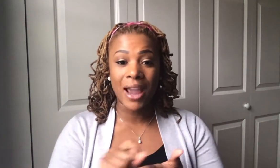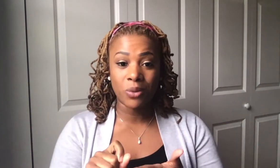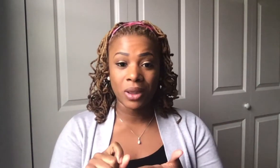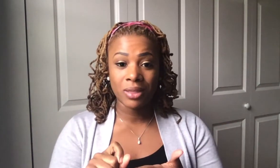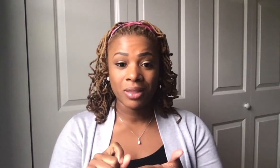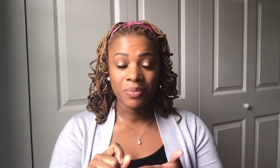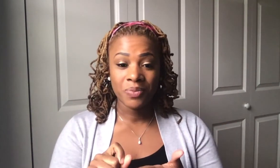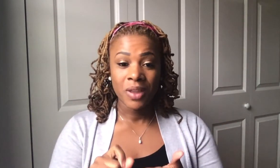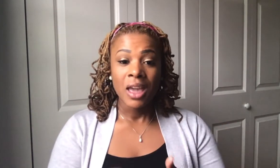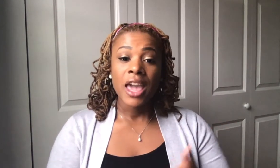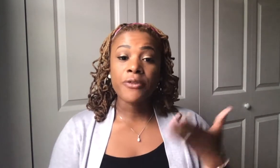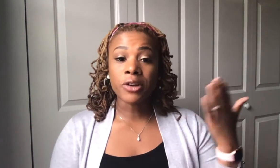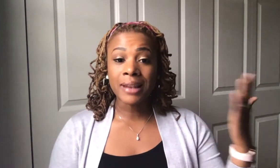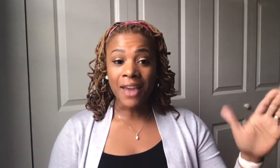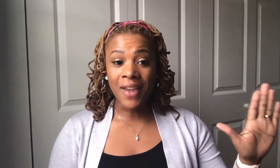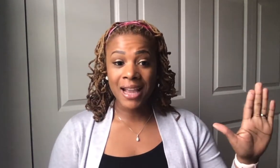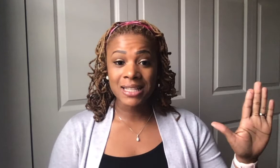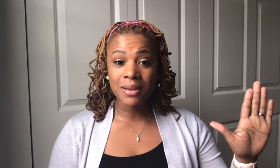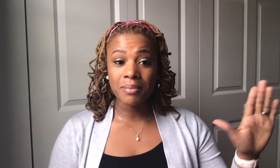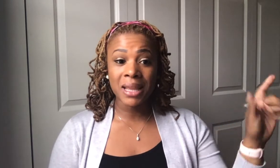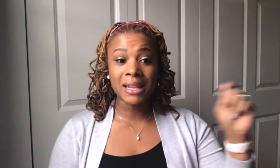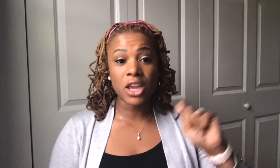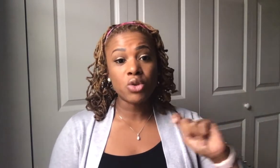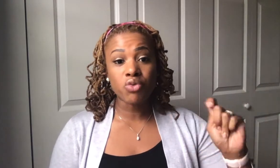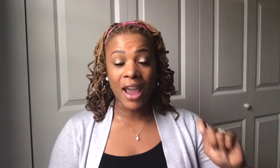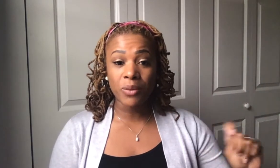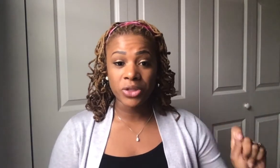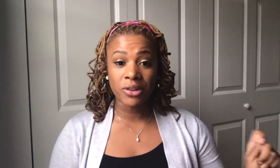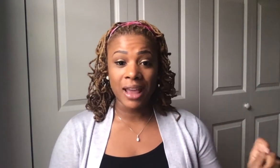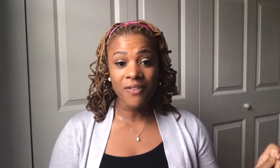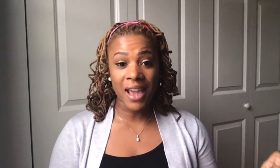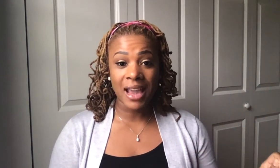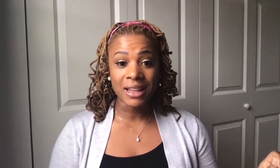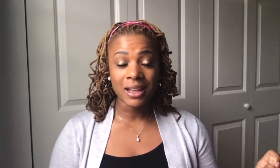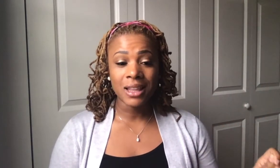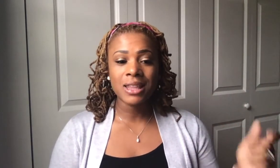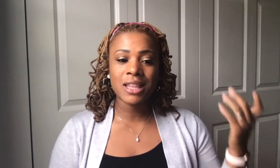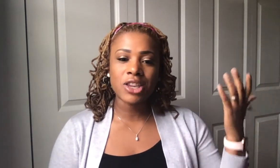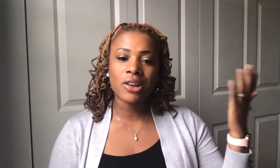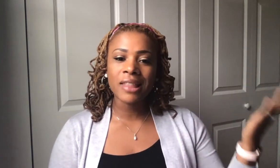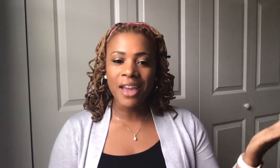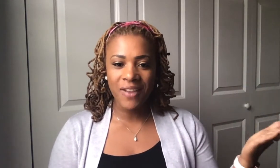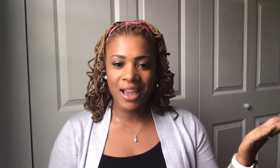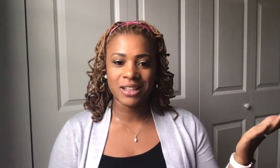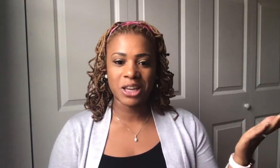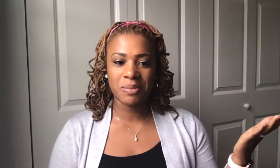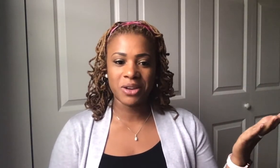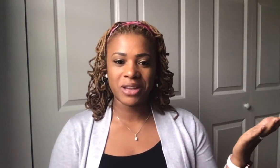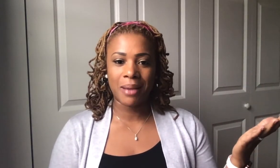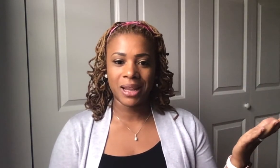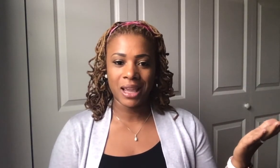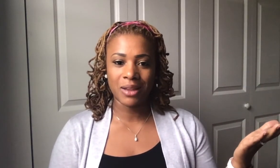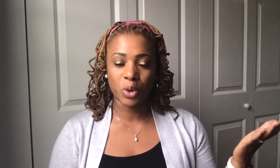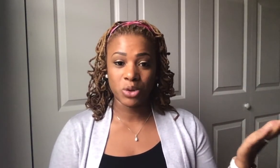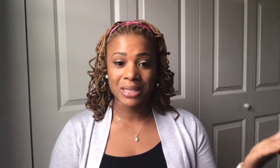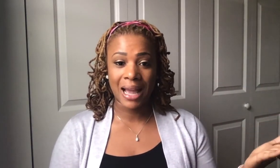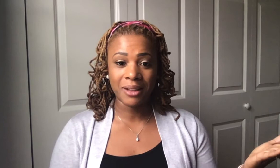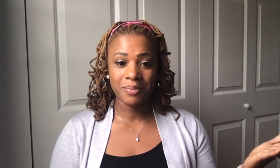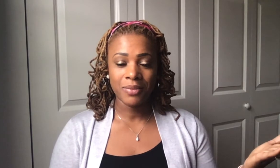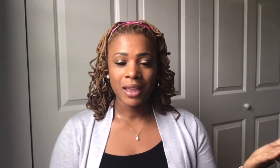with. If you're left-handed, meaning that you write with your left hand, then your left hand is going to be your dominant hand when you sign.